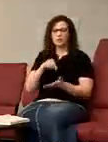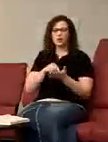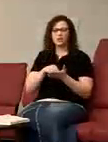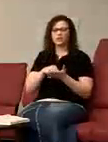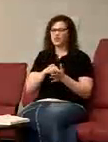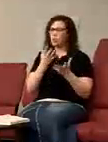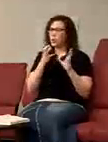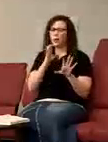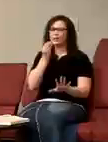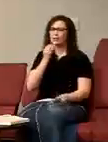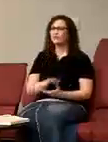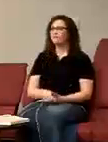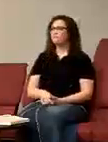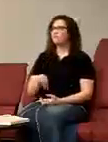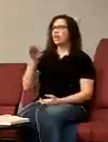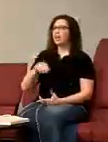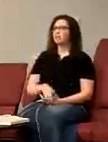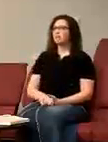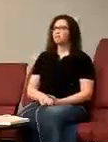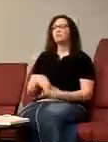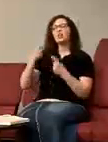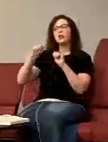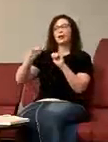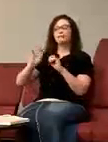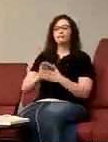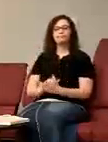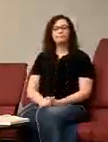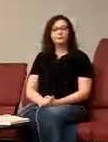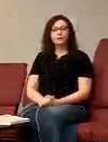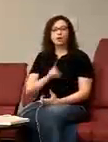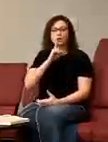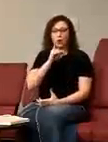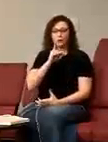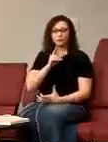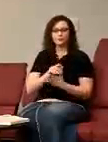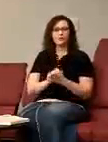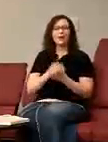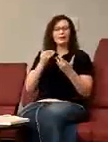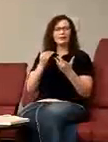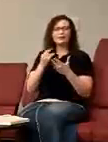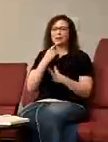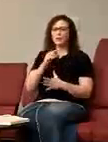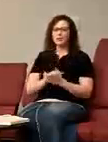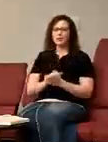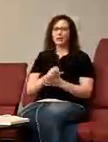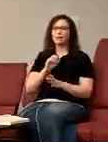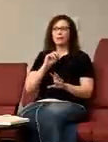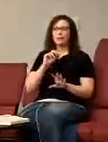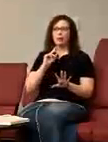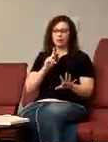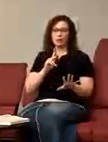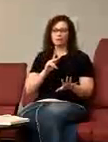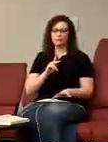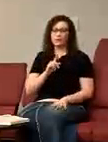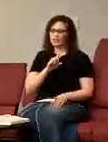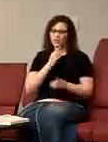said, yeah, let me try. You know? And so now he's saying, okay, you didn't do so good with that.